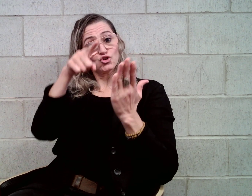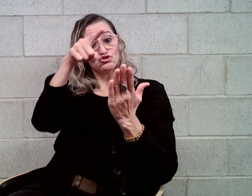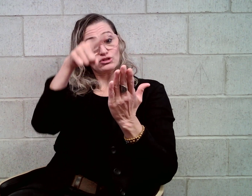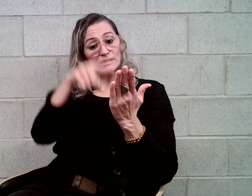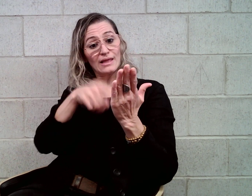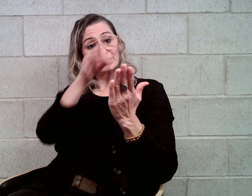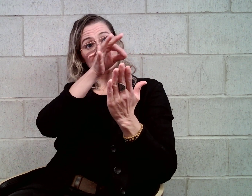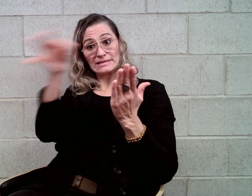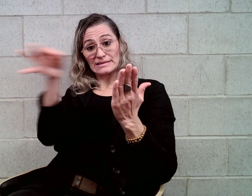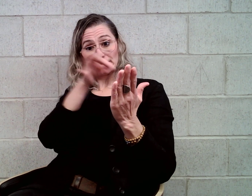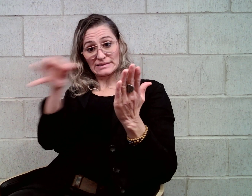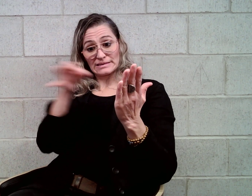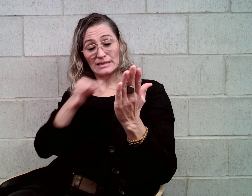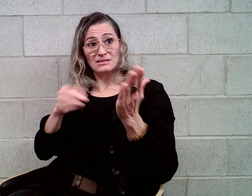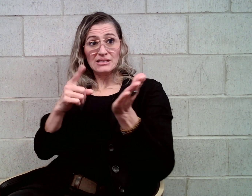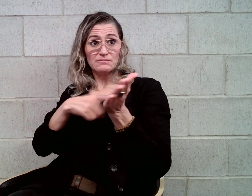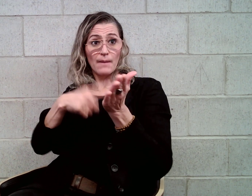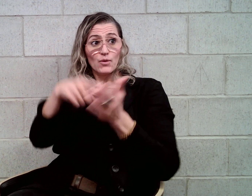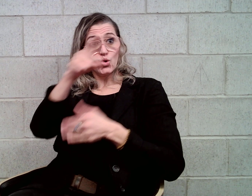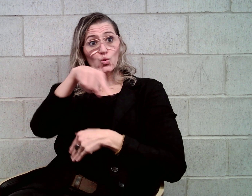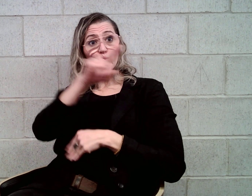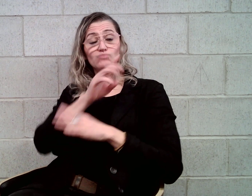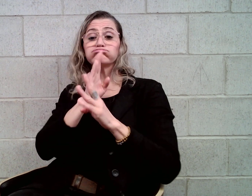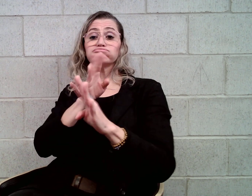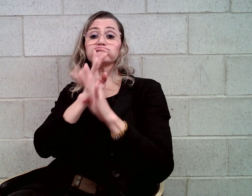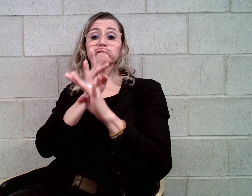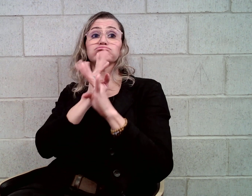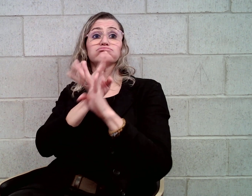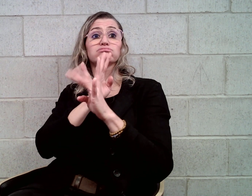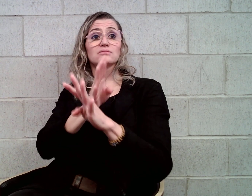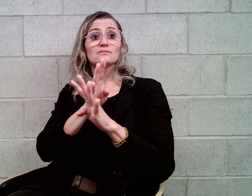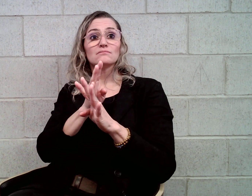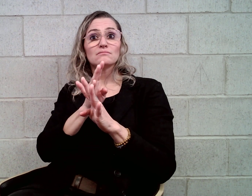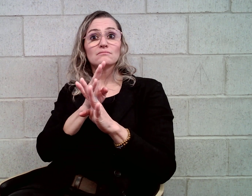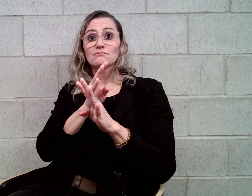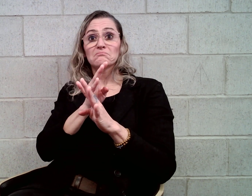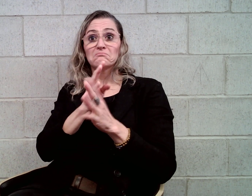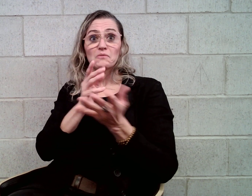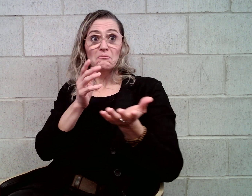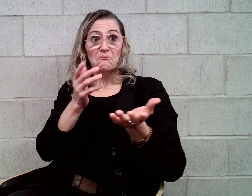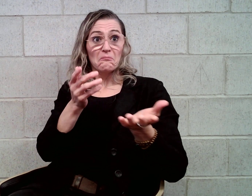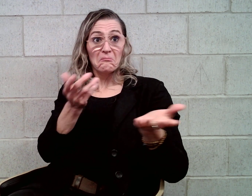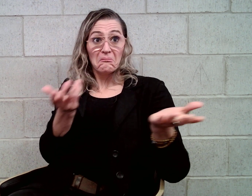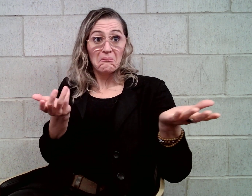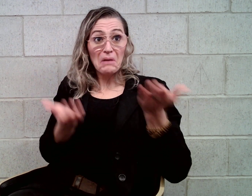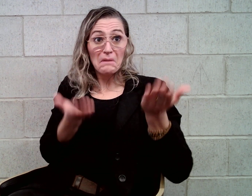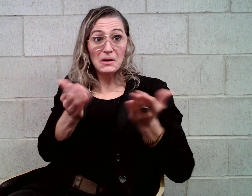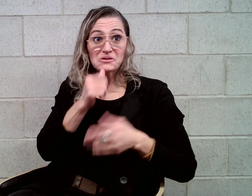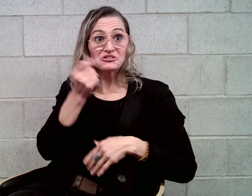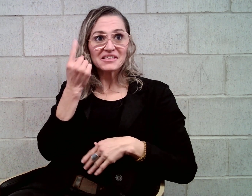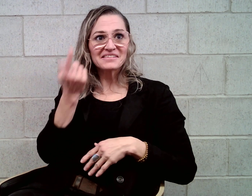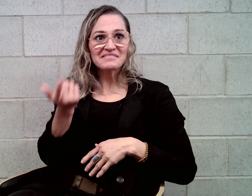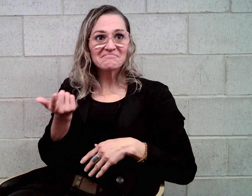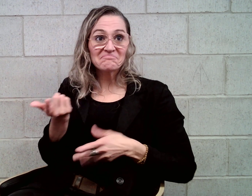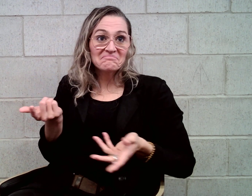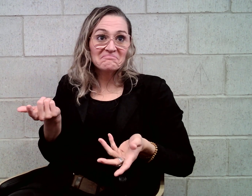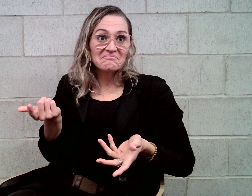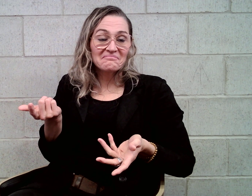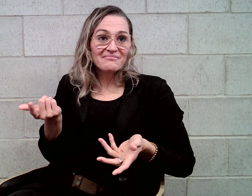read the script, the text is there. And of course the delivery is different, but you can